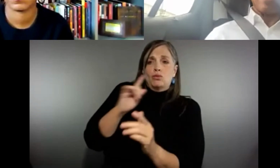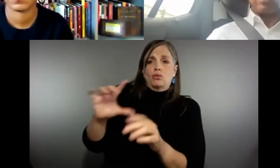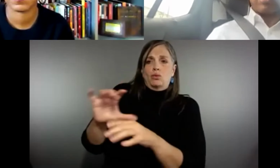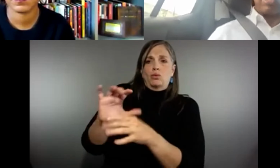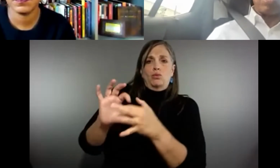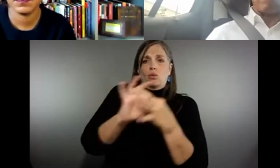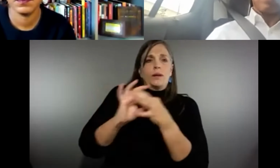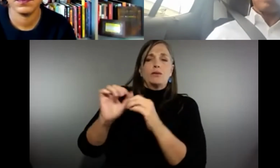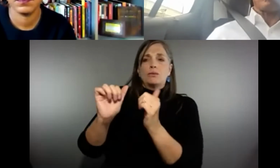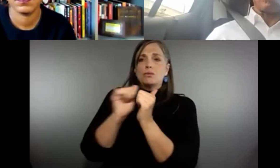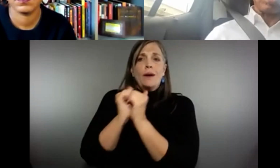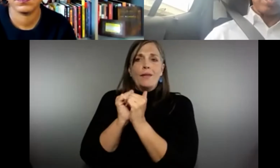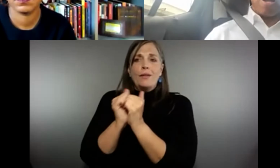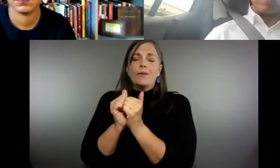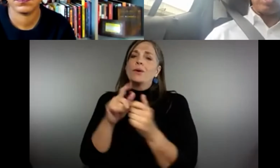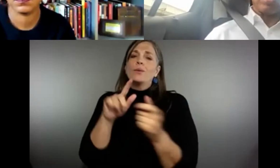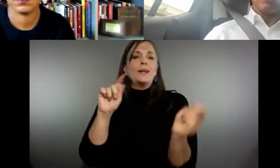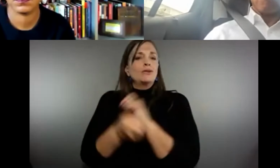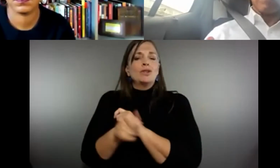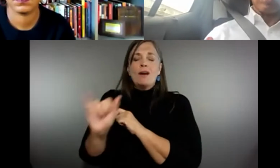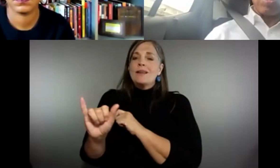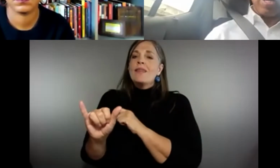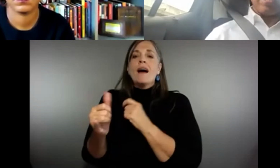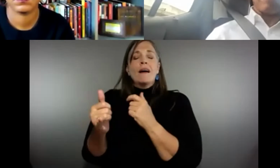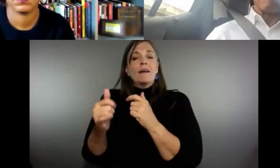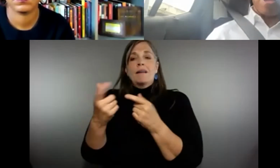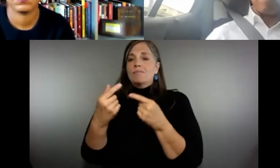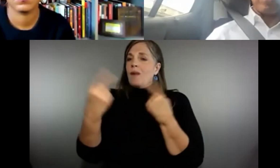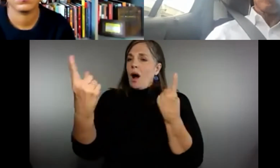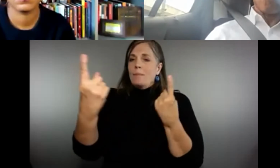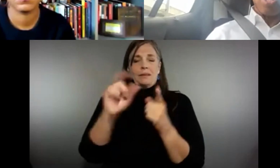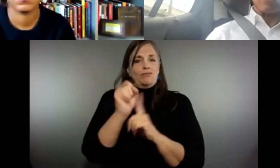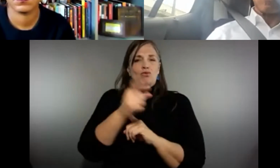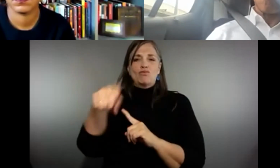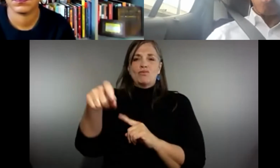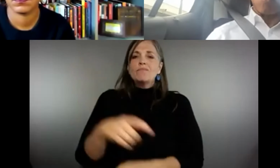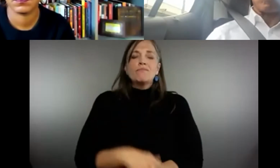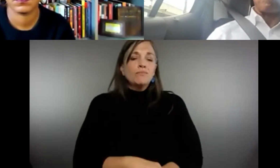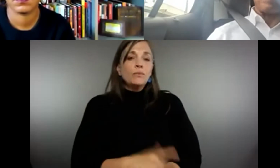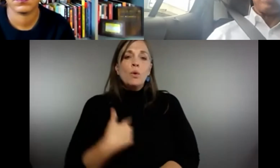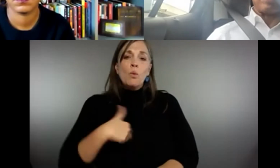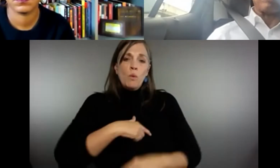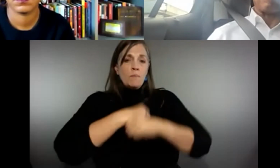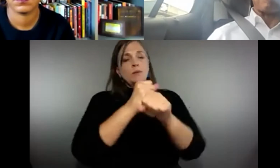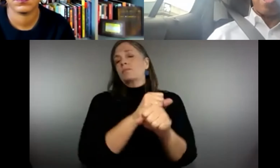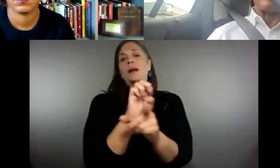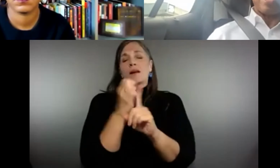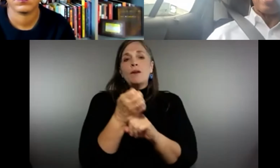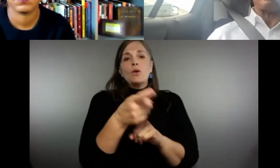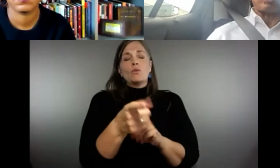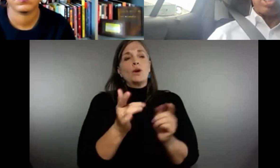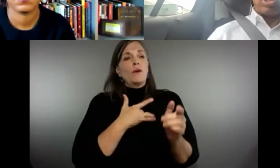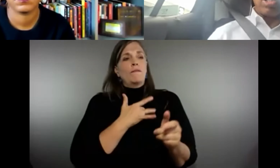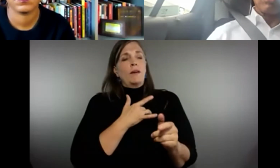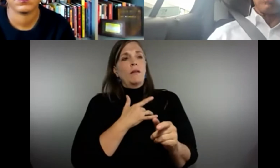that incentive and do just the opposite we must create an environment where you are going to be incentivized